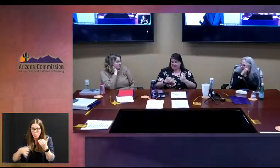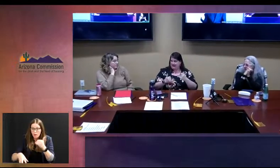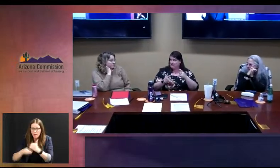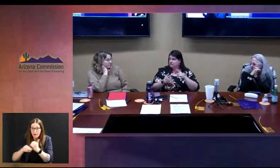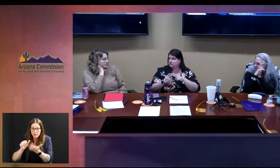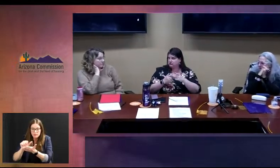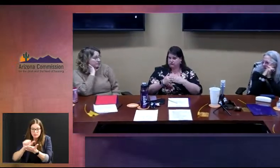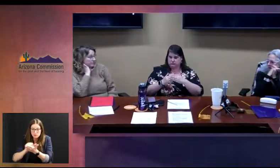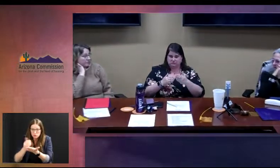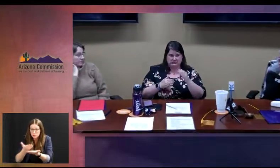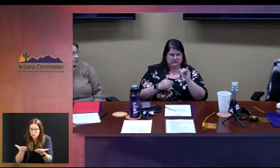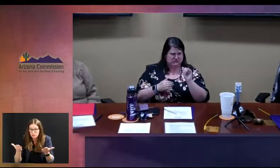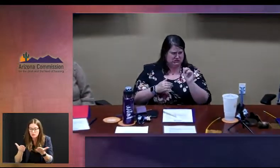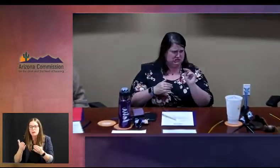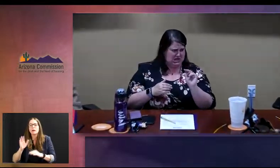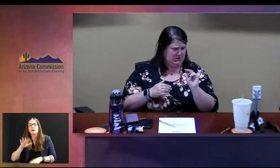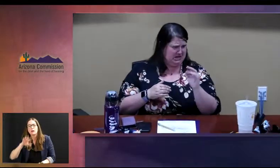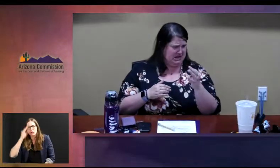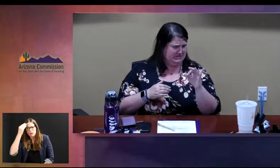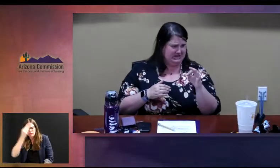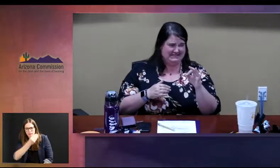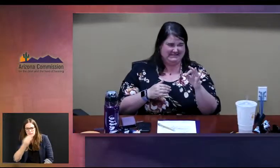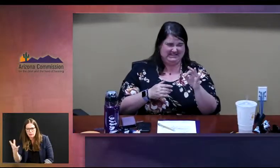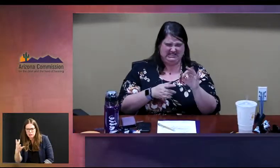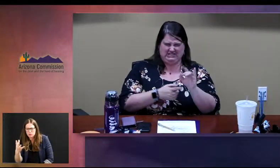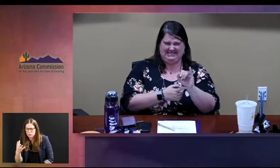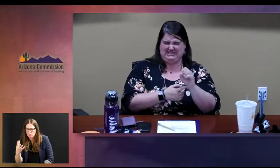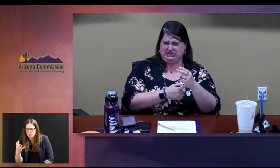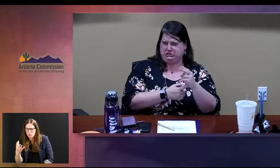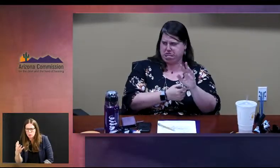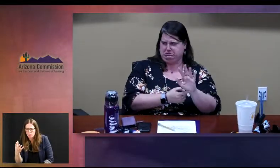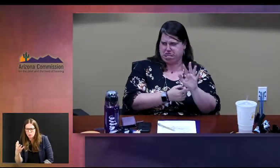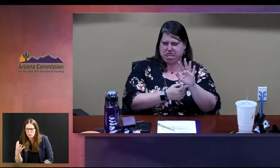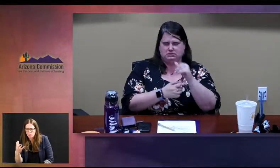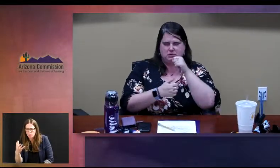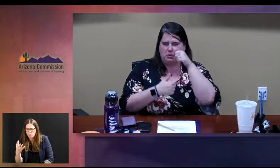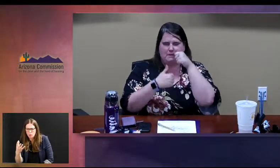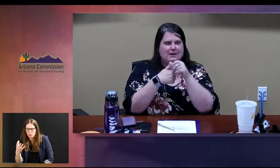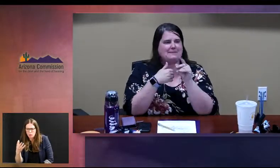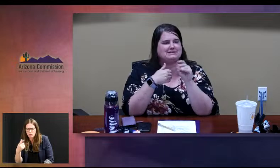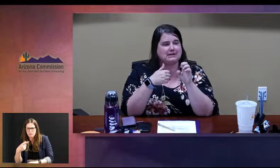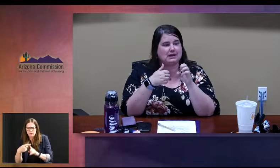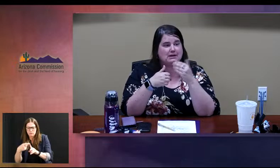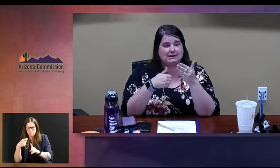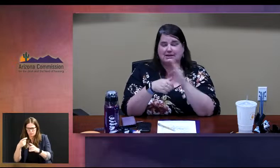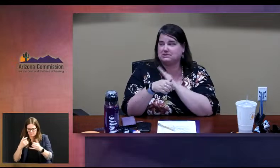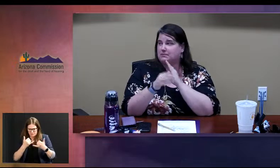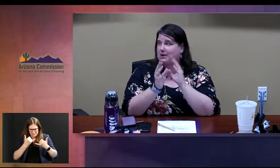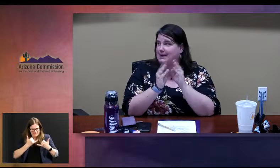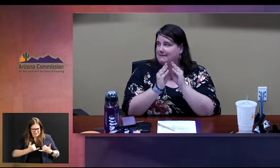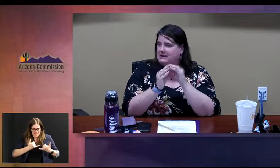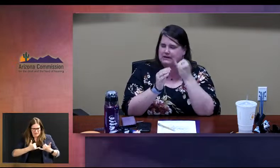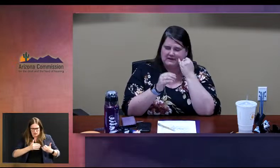Please know that at any time from now until January